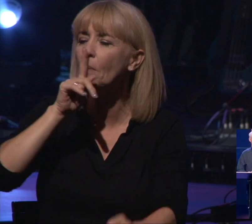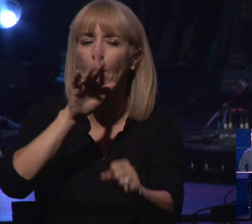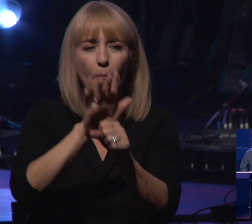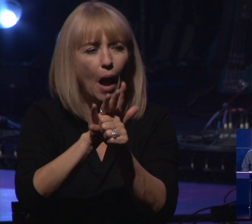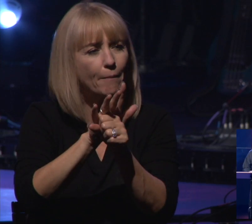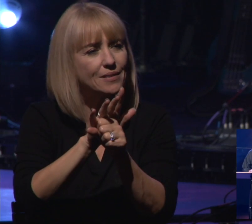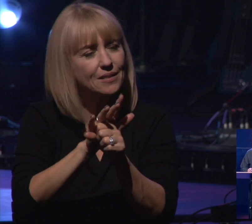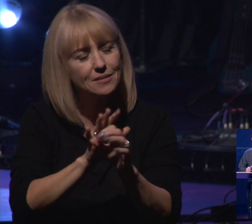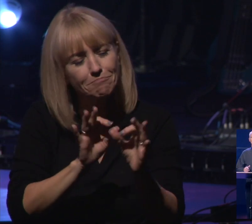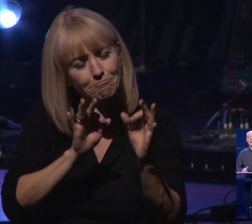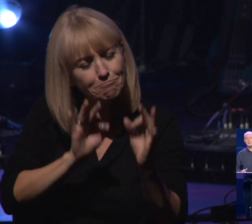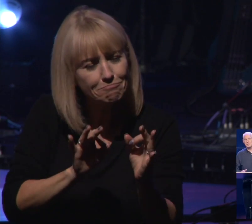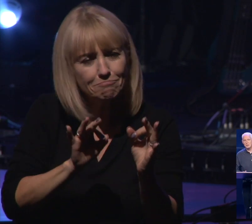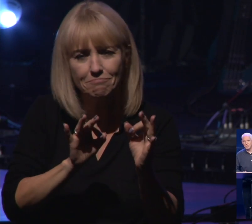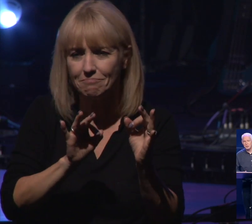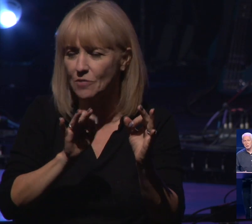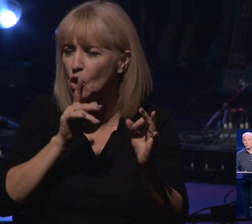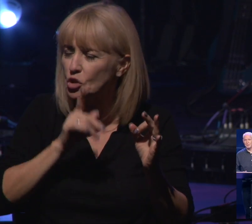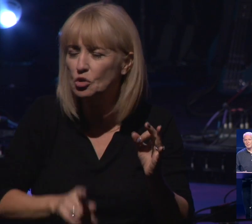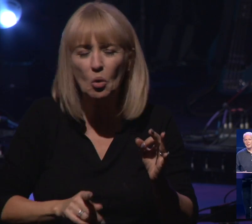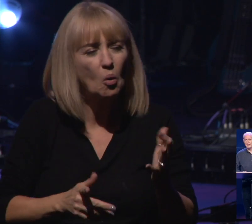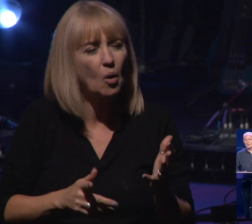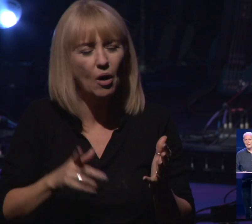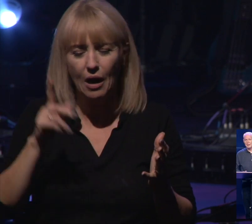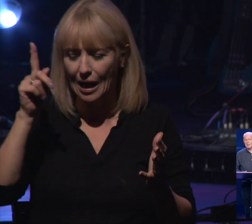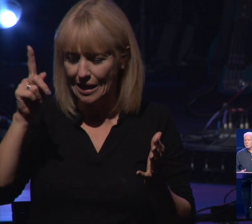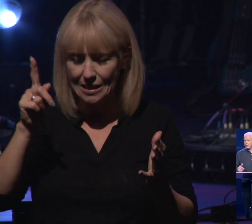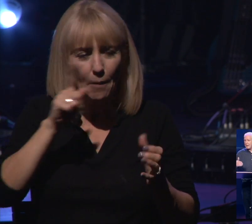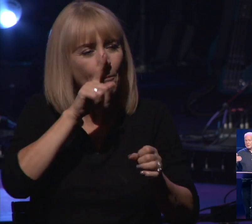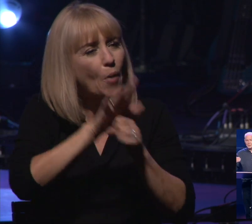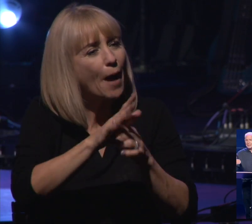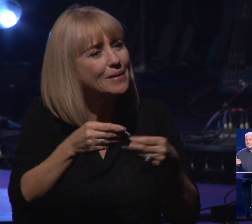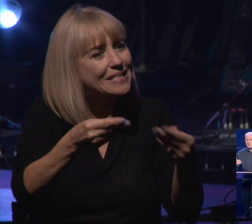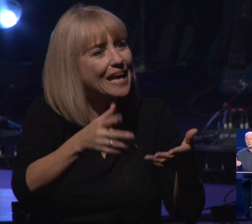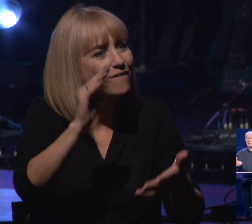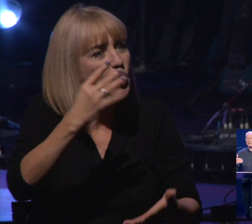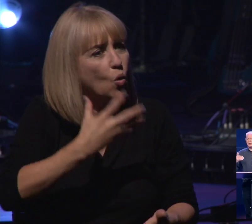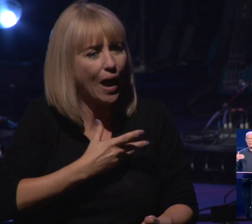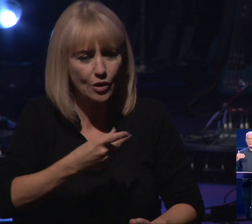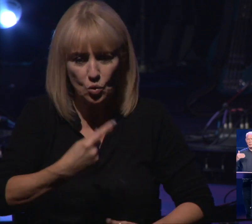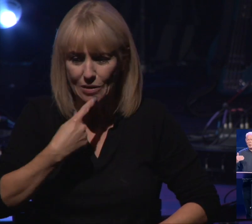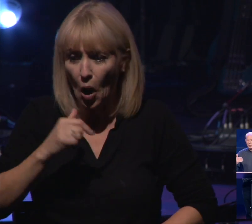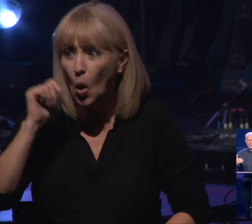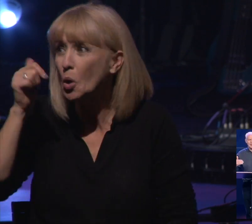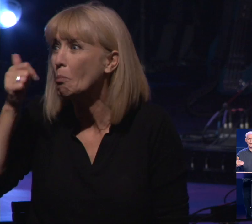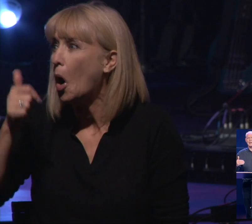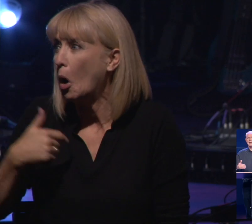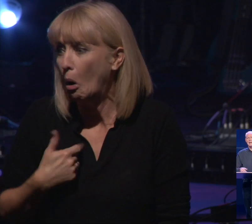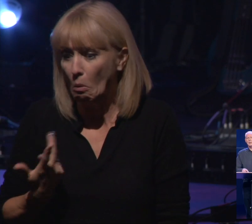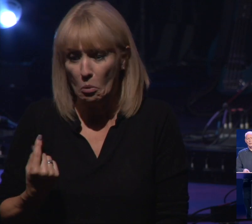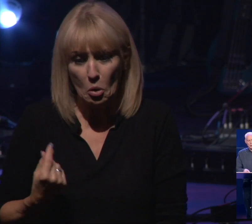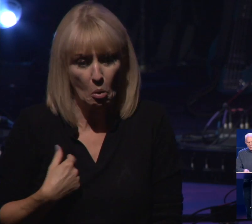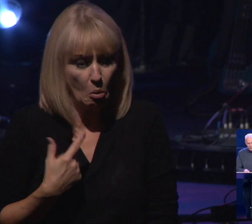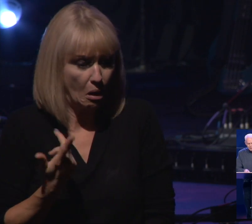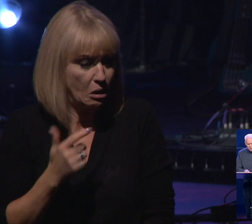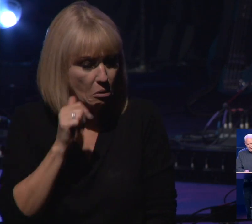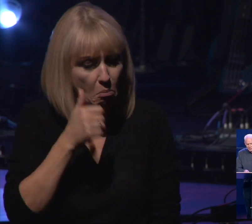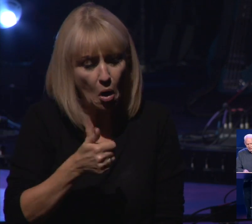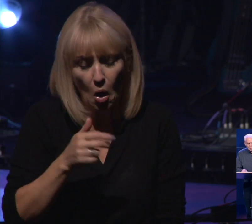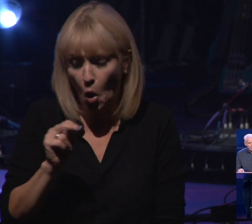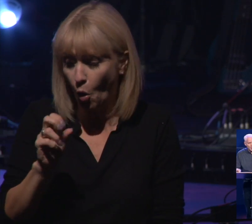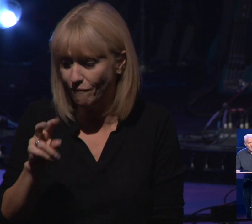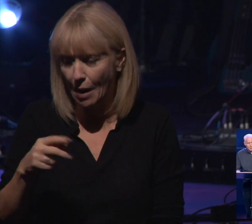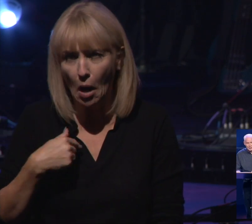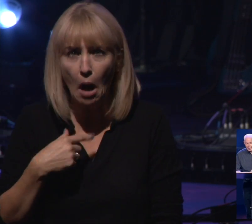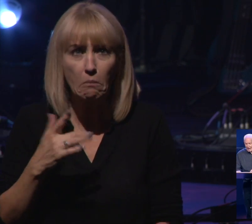you. God's promises are sure. He's promised forgiveness and grace, and you don't have to worry about that. We're concerned